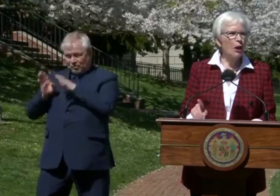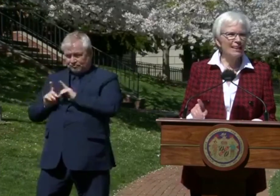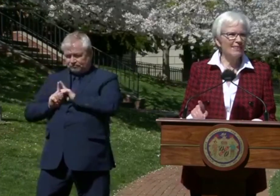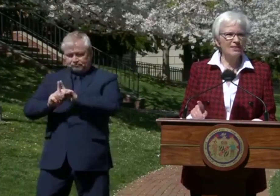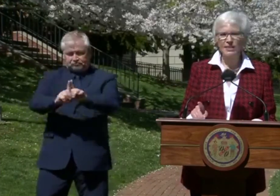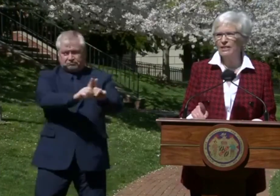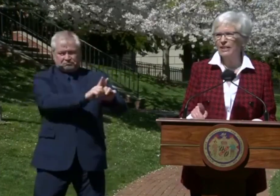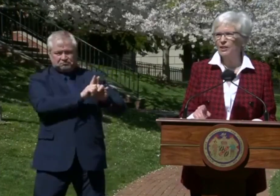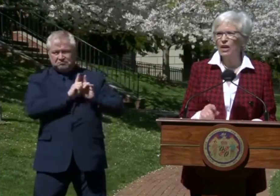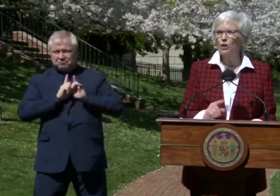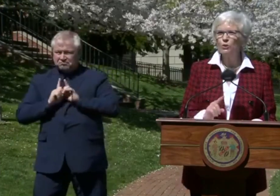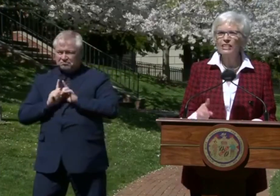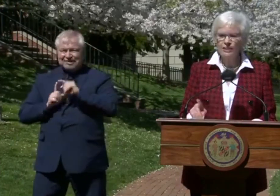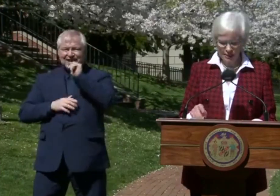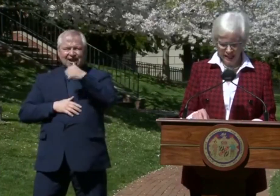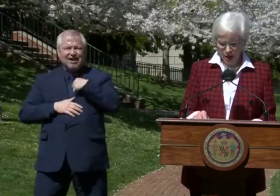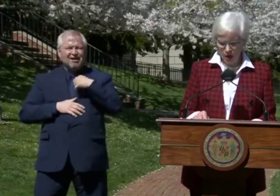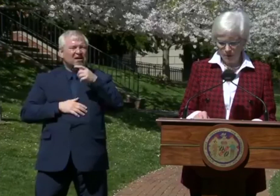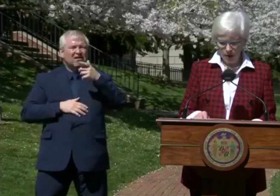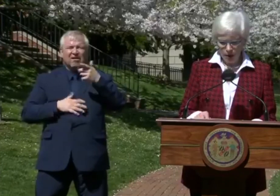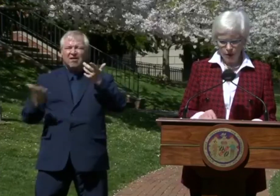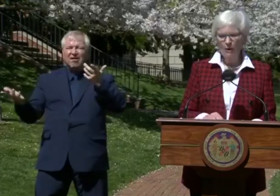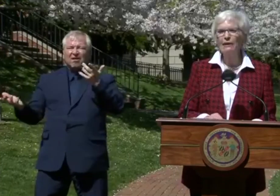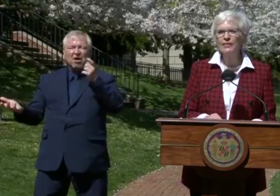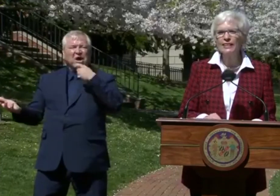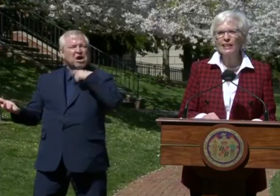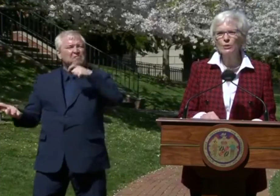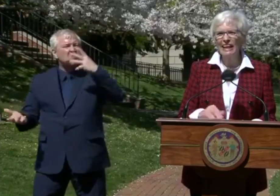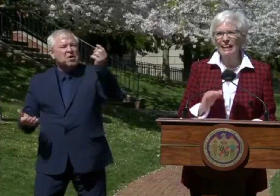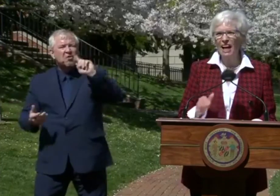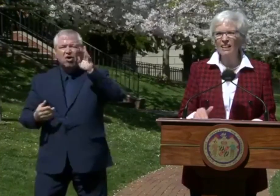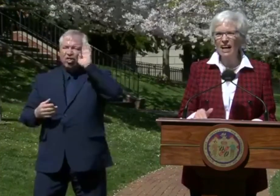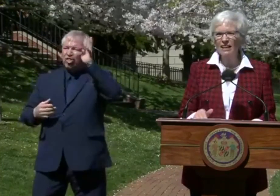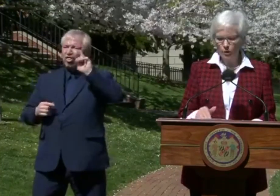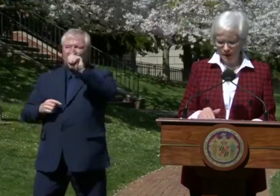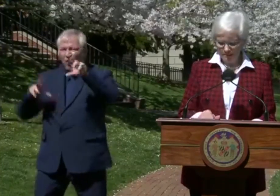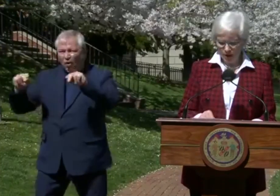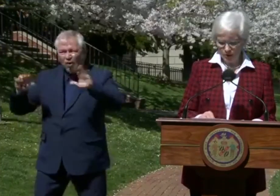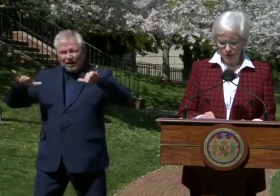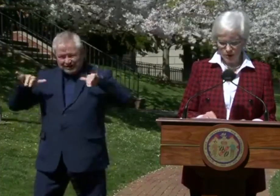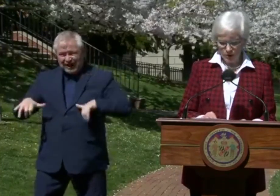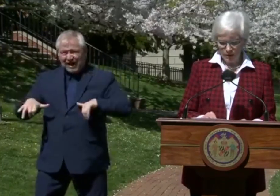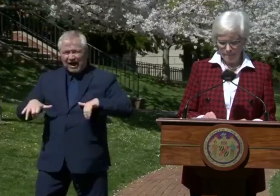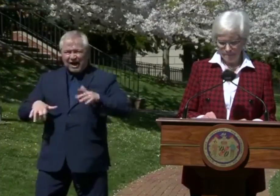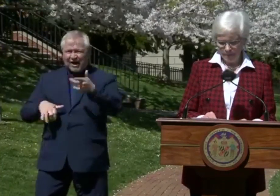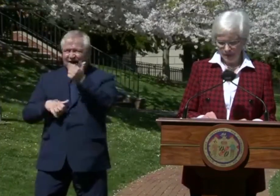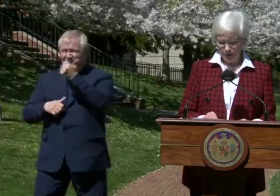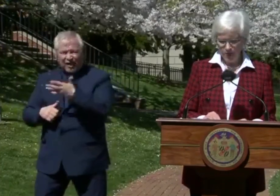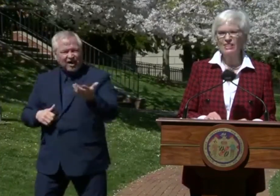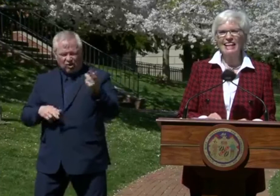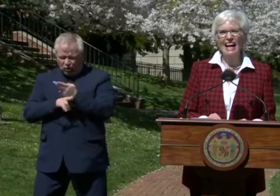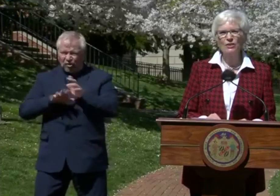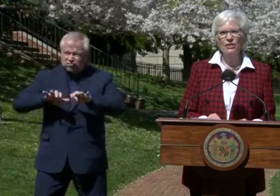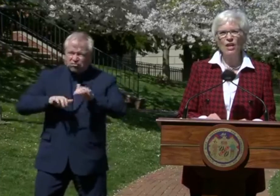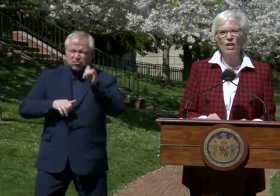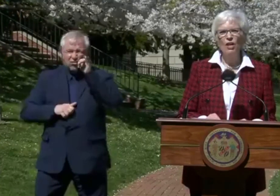do unnecessary things. You need to stay home. Do everything that you can online or by phone. If you must